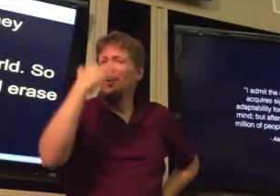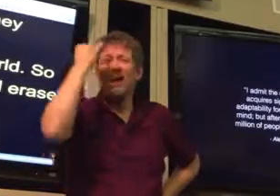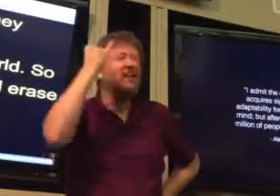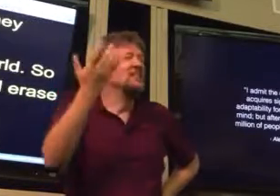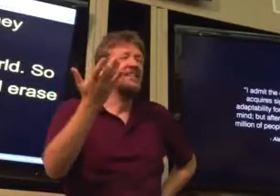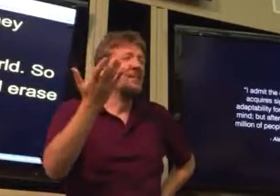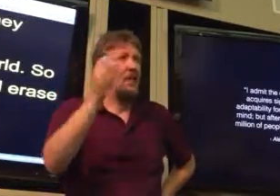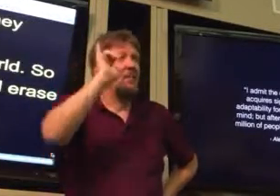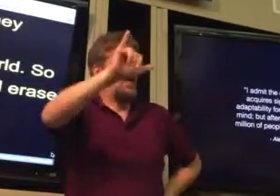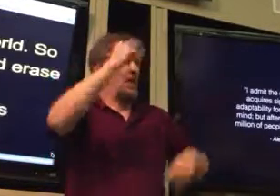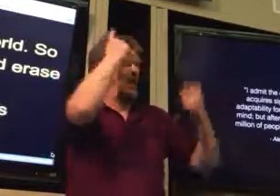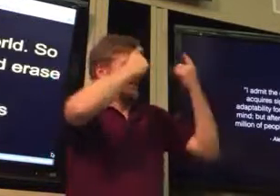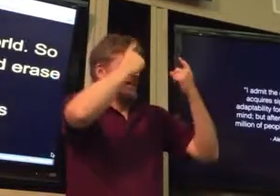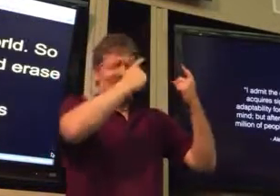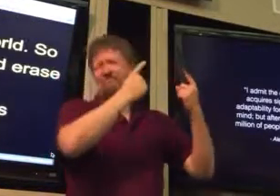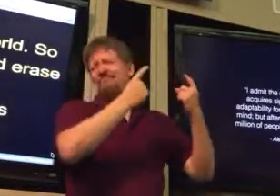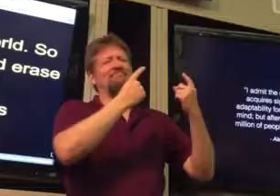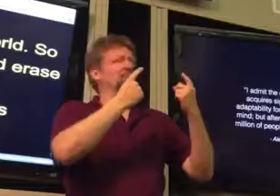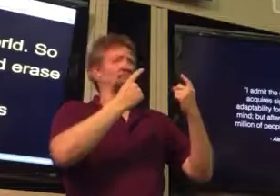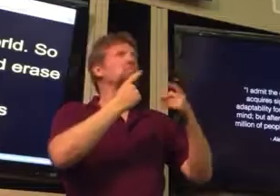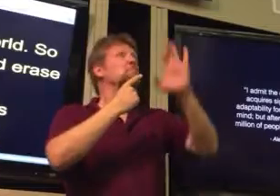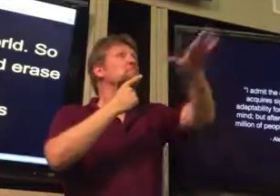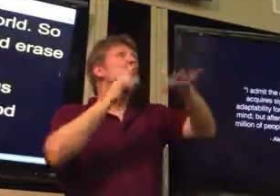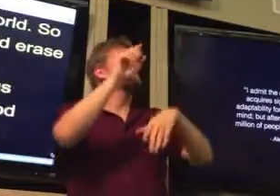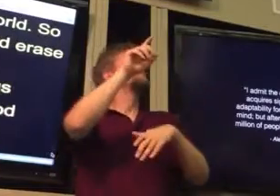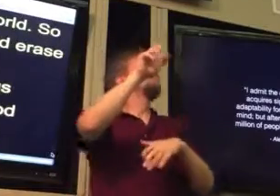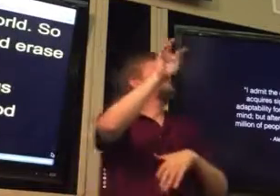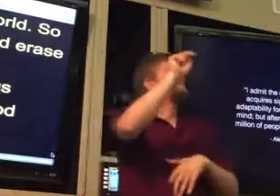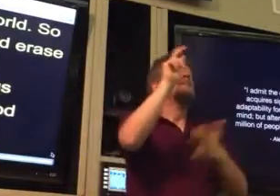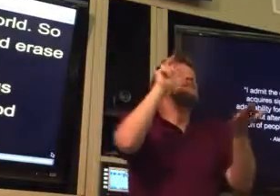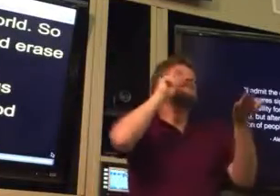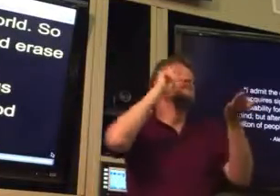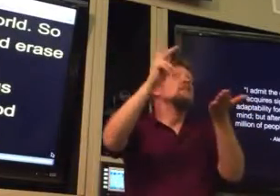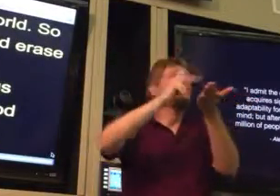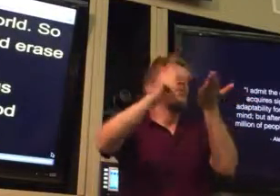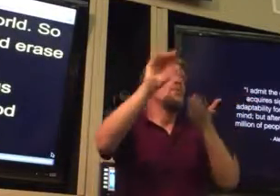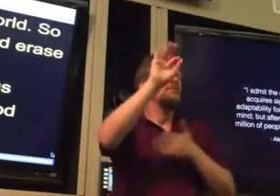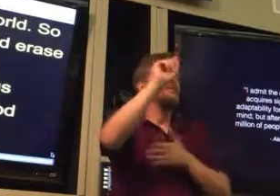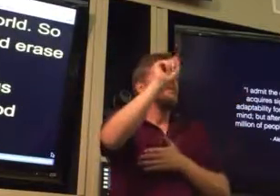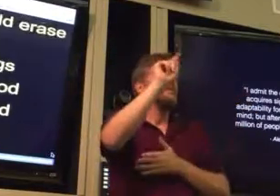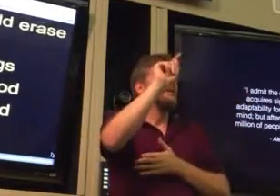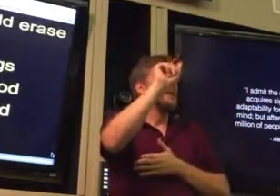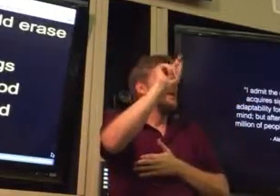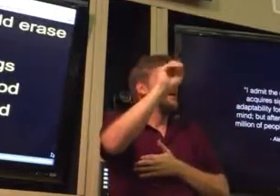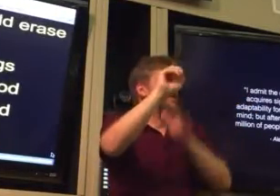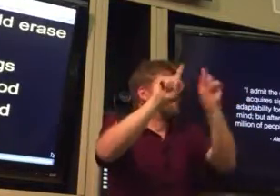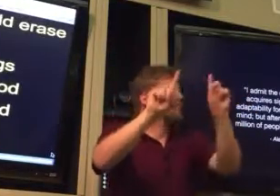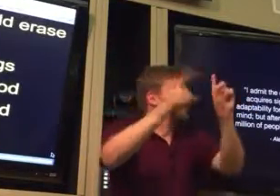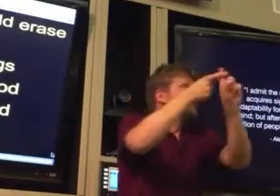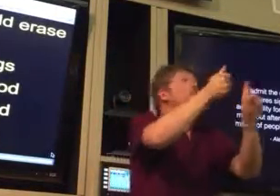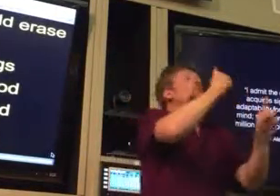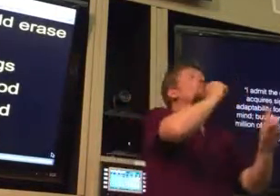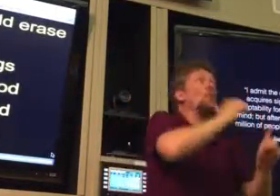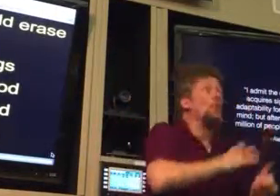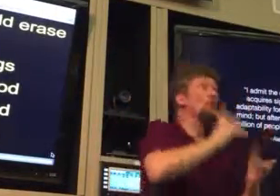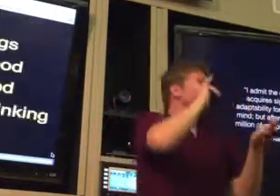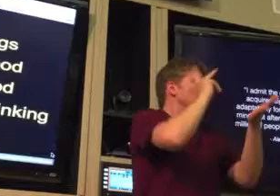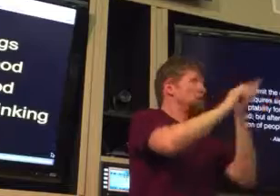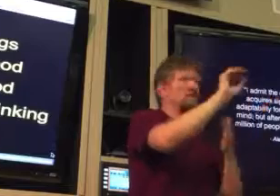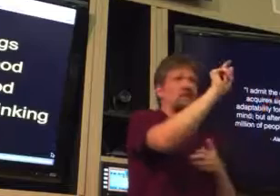No, that's not a good idea at all. That type of thinking is not good. If you see the Secretary of State, who was the